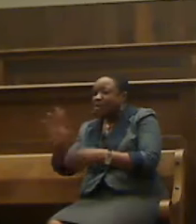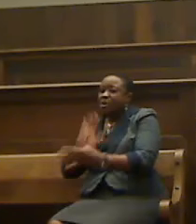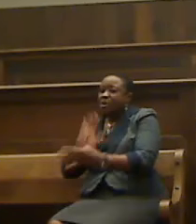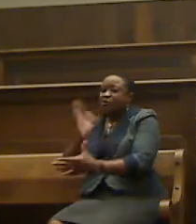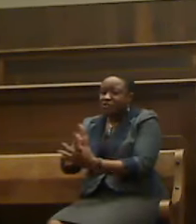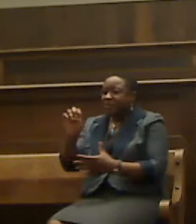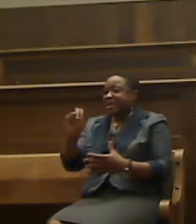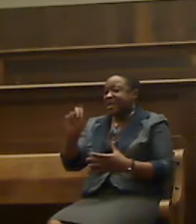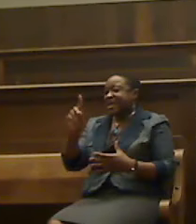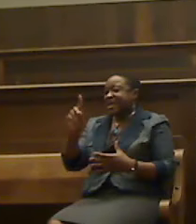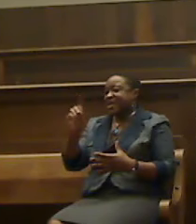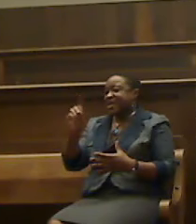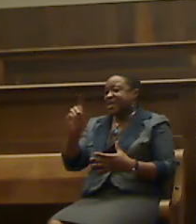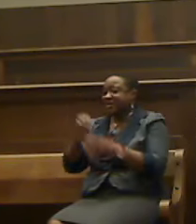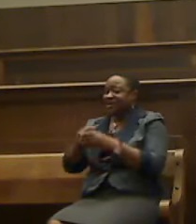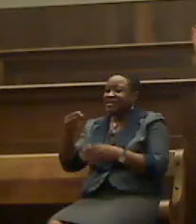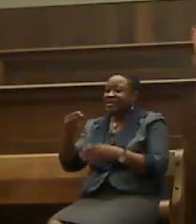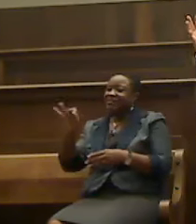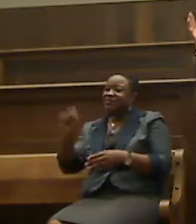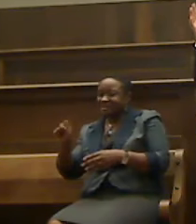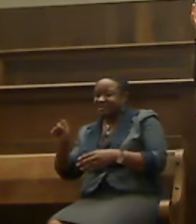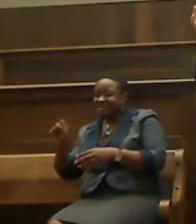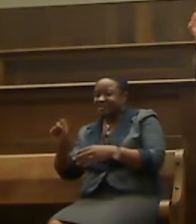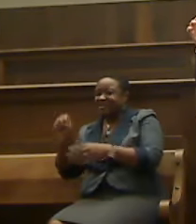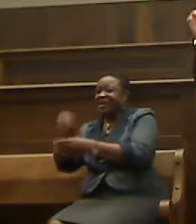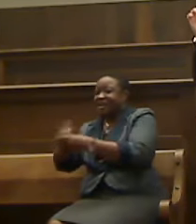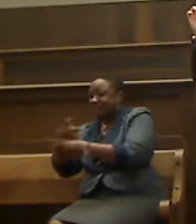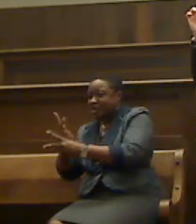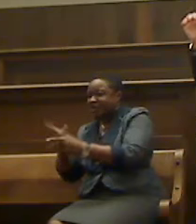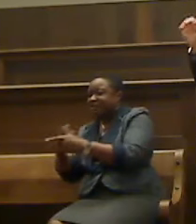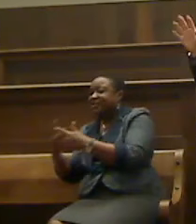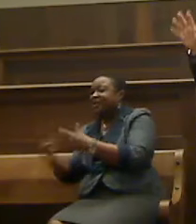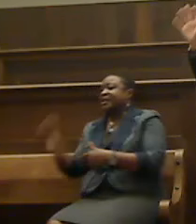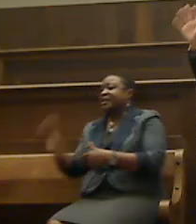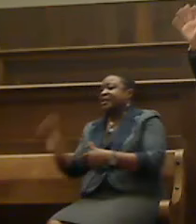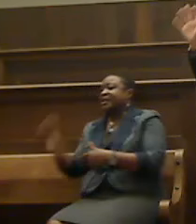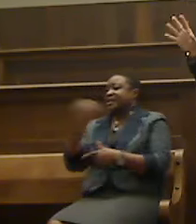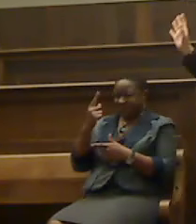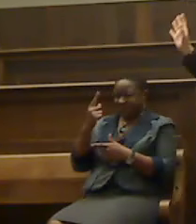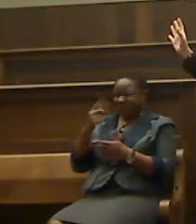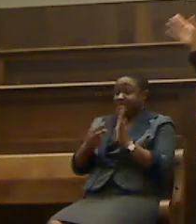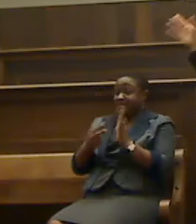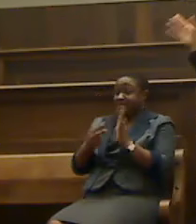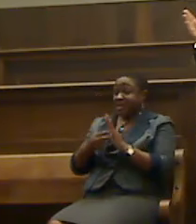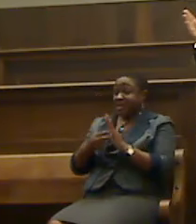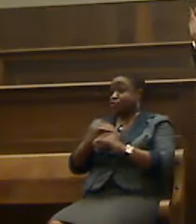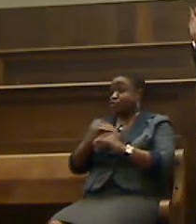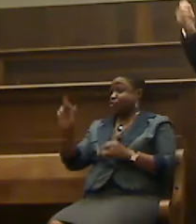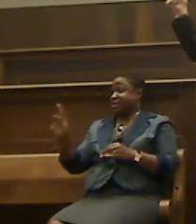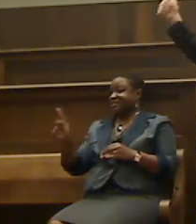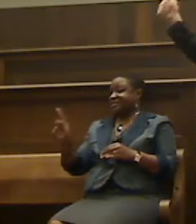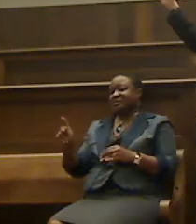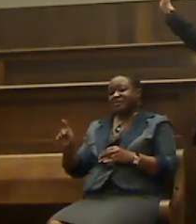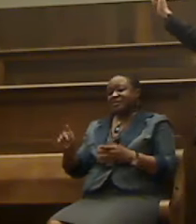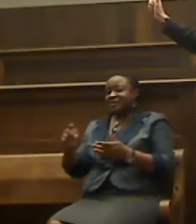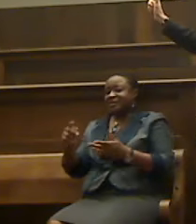the high fructose corn syrup. And so it's not free of risk if it has no